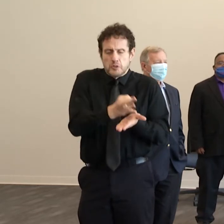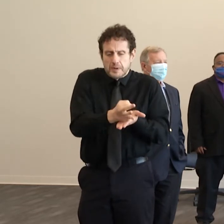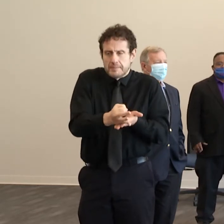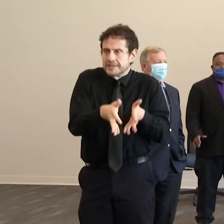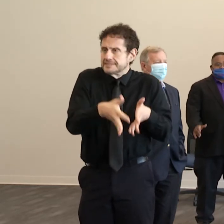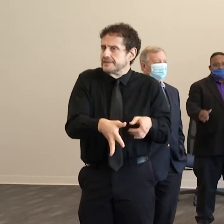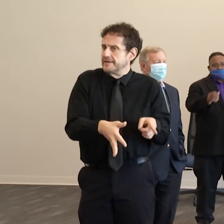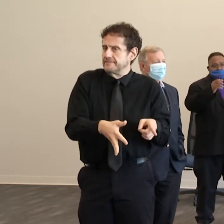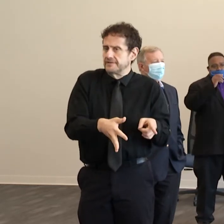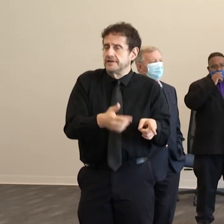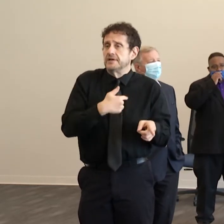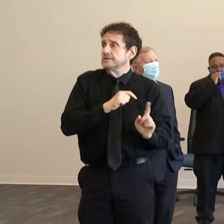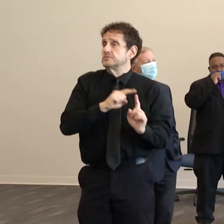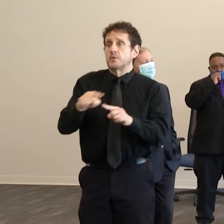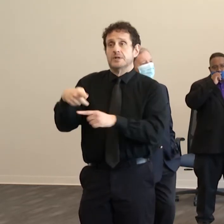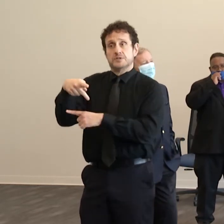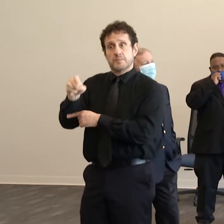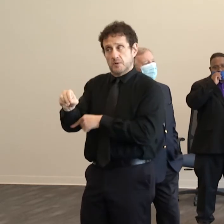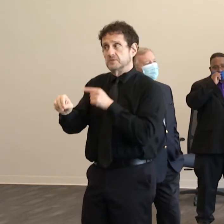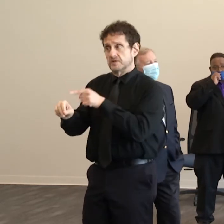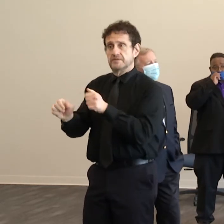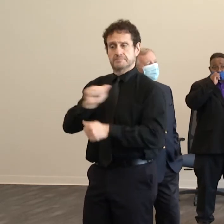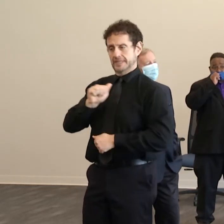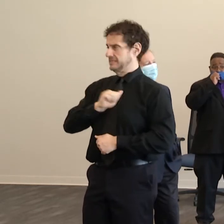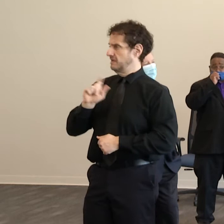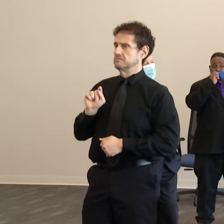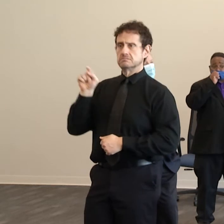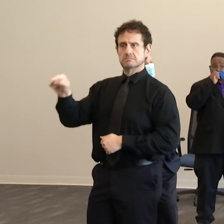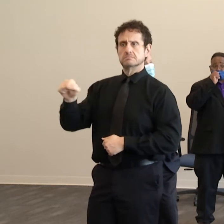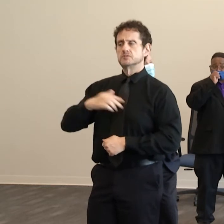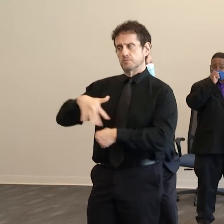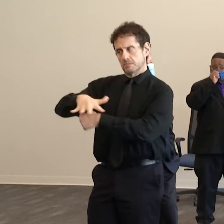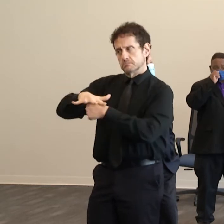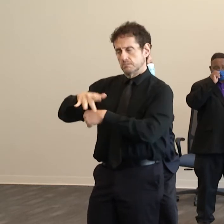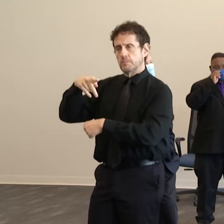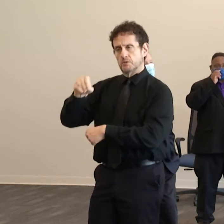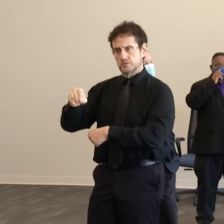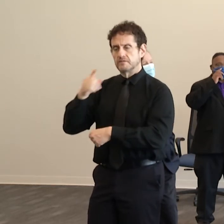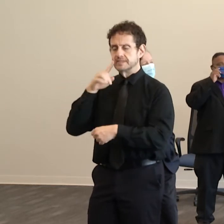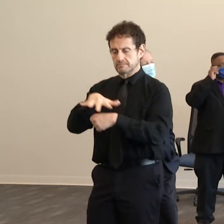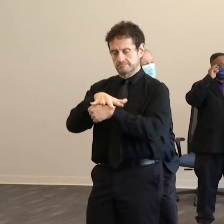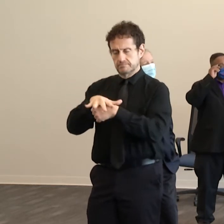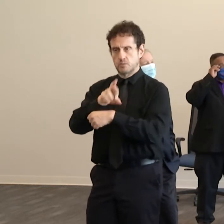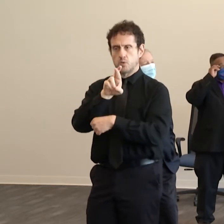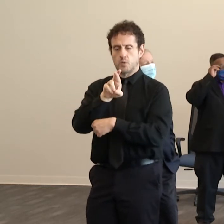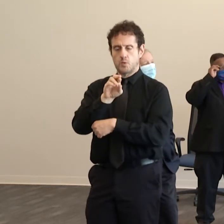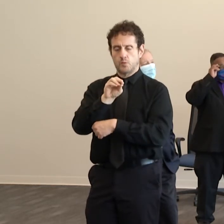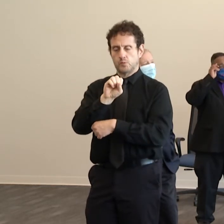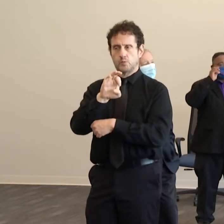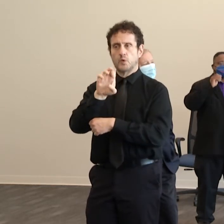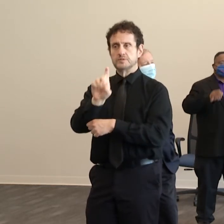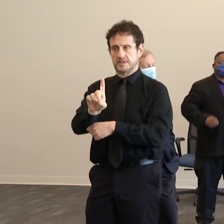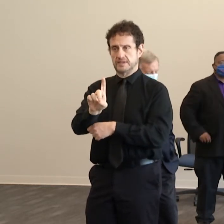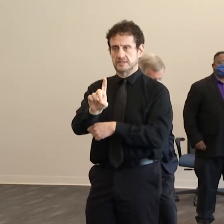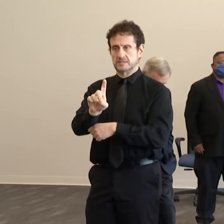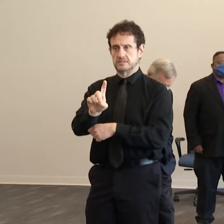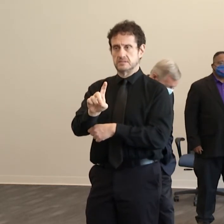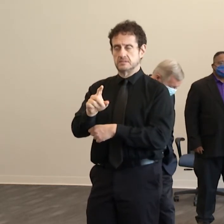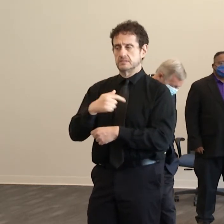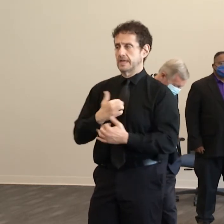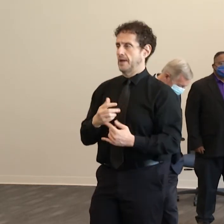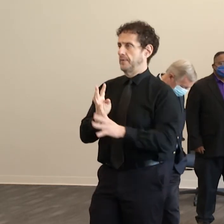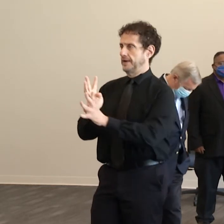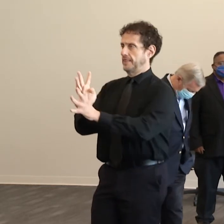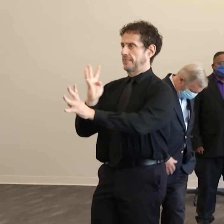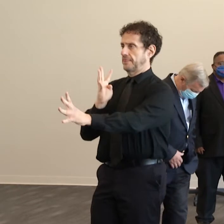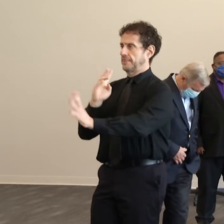pills. So I went to the post office out there by me in Roseland. I stood in line an hour and a half. Some